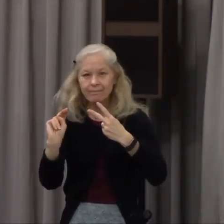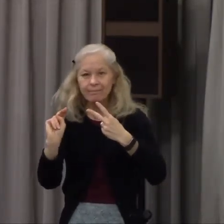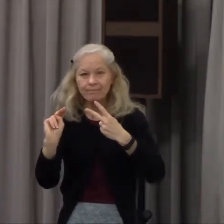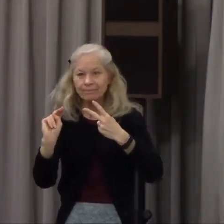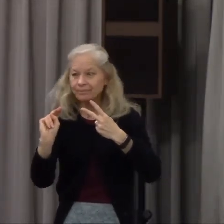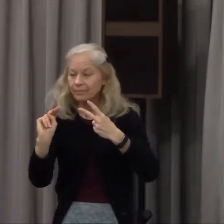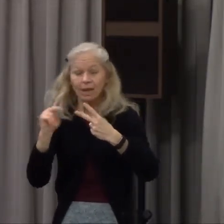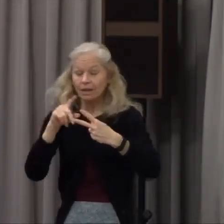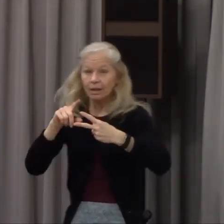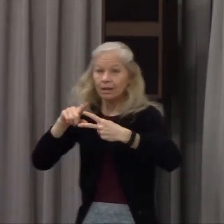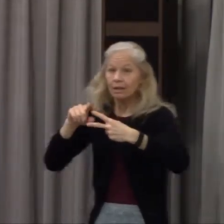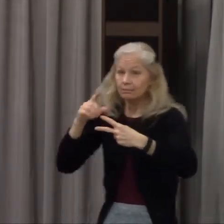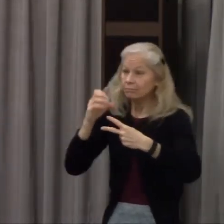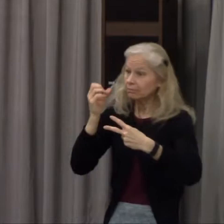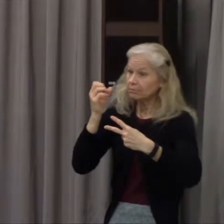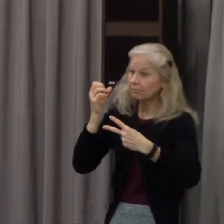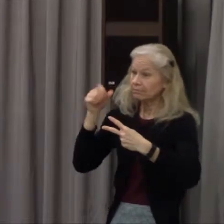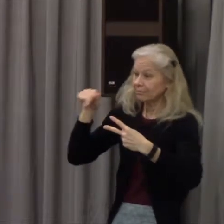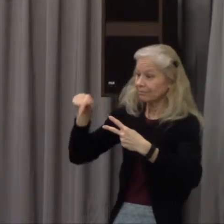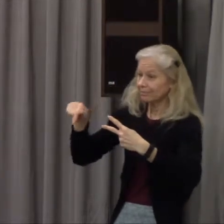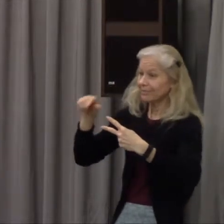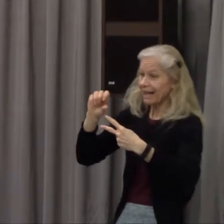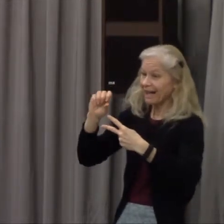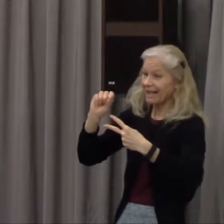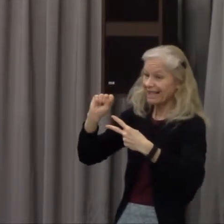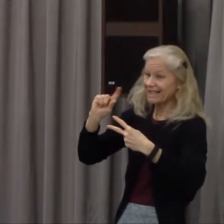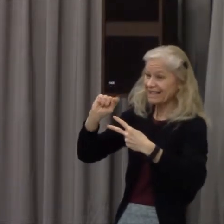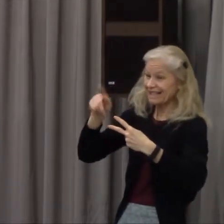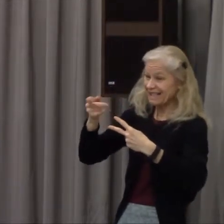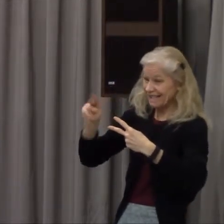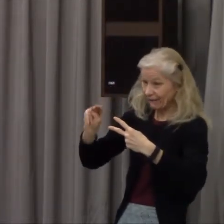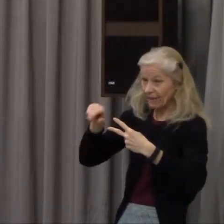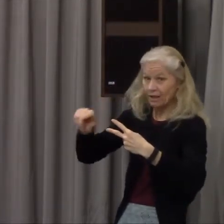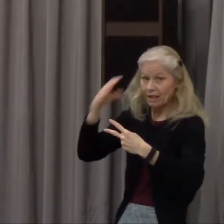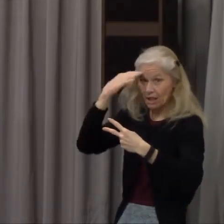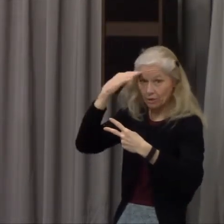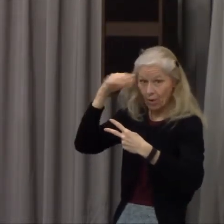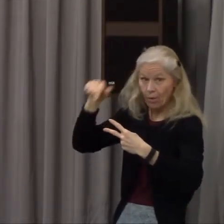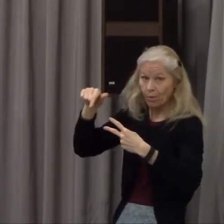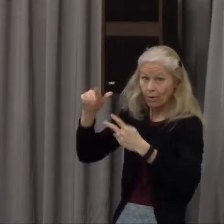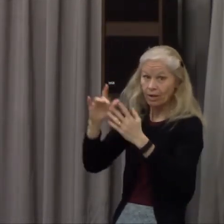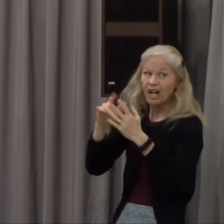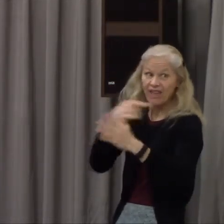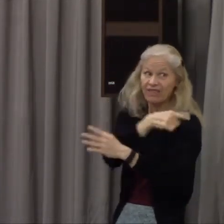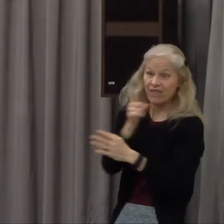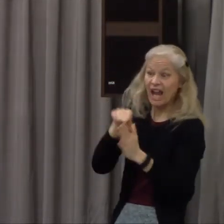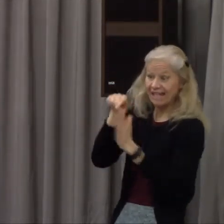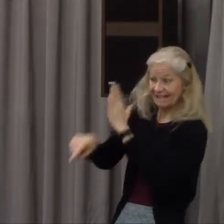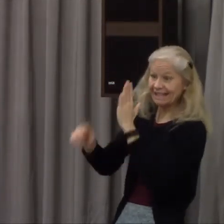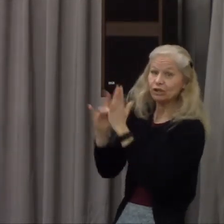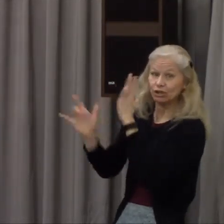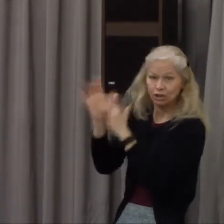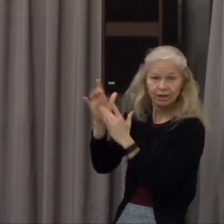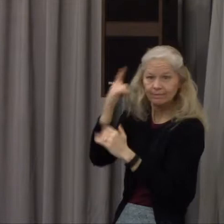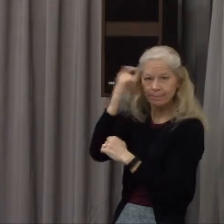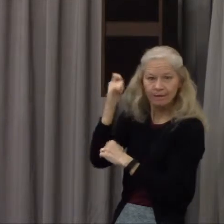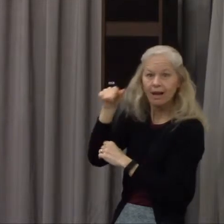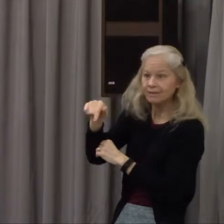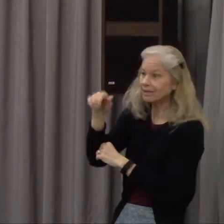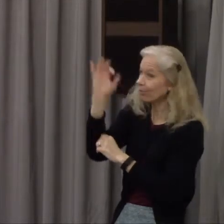he's raised from the dead and they know it. But they're trying to cover it up. And God sends a preacher to them again preaching the same thing.